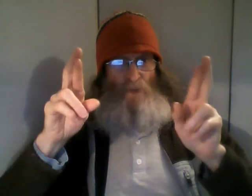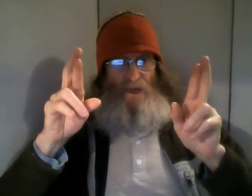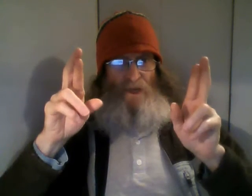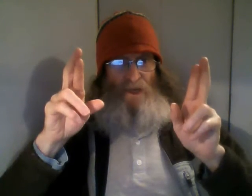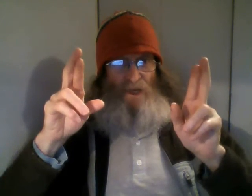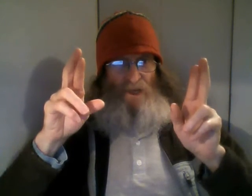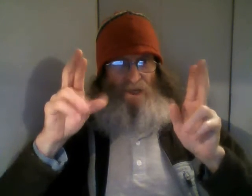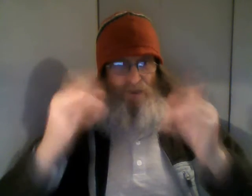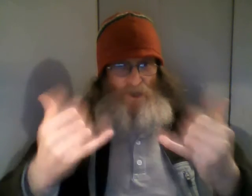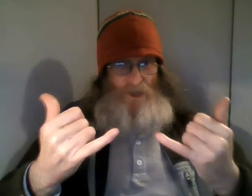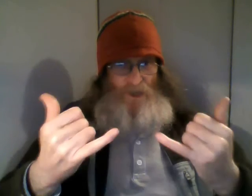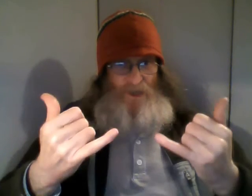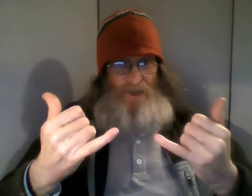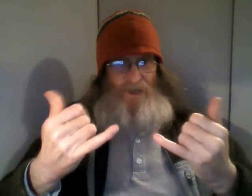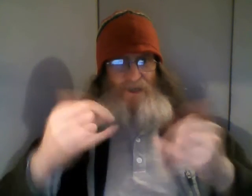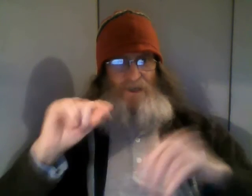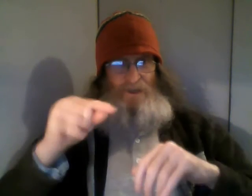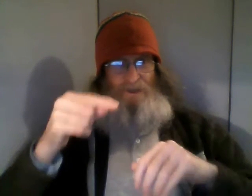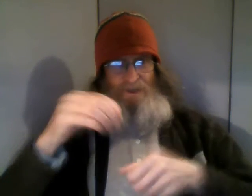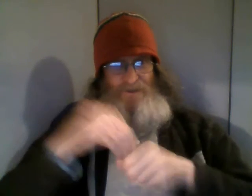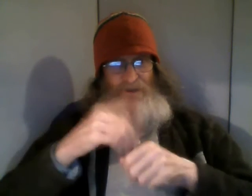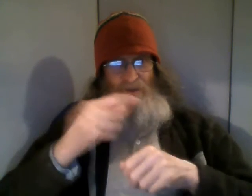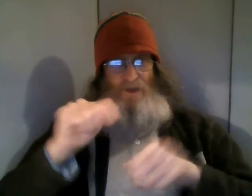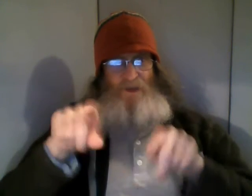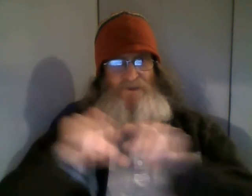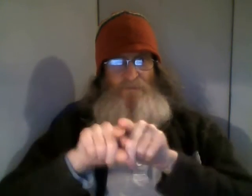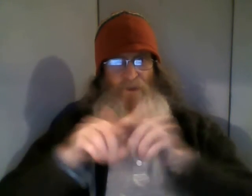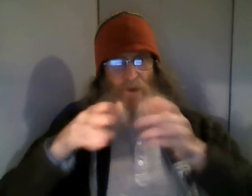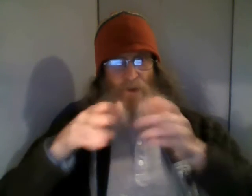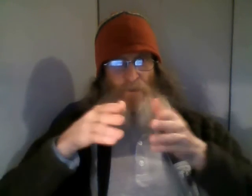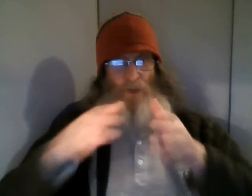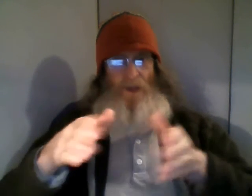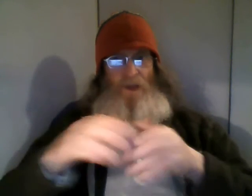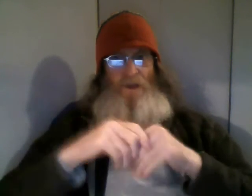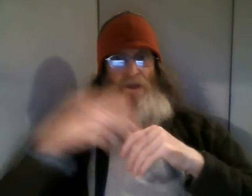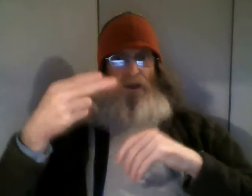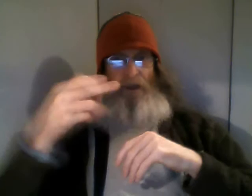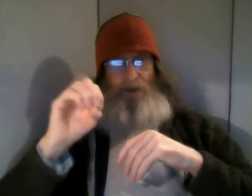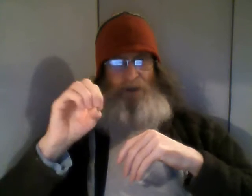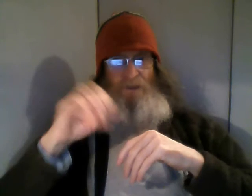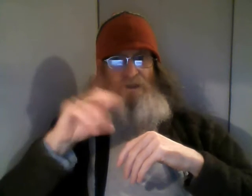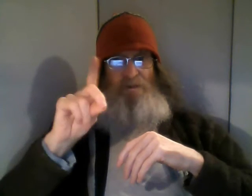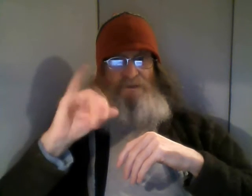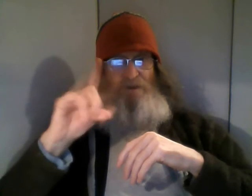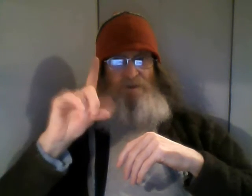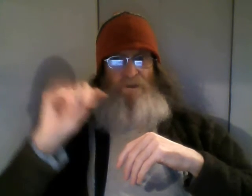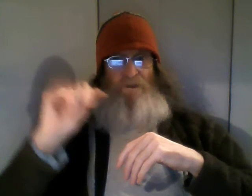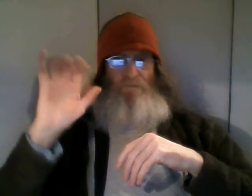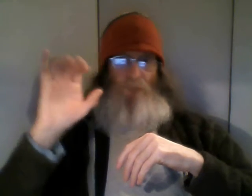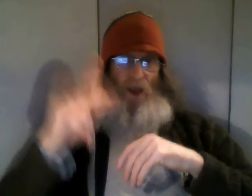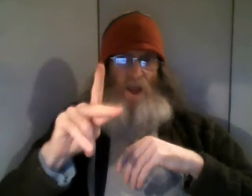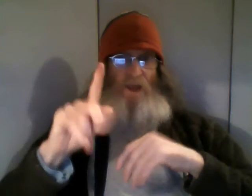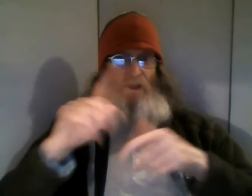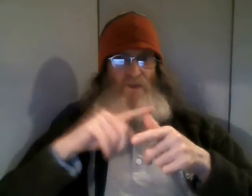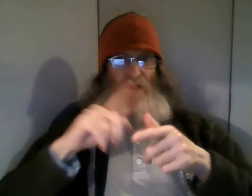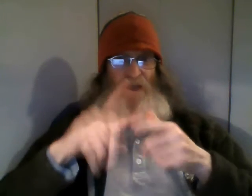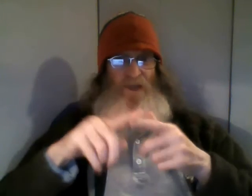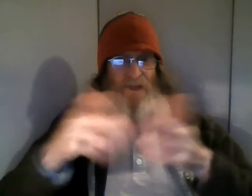So, how's the doctor thing working out? Good. You know, really good. 24/7, though. No lack of cases on the